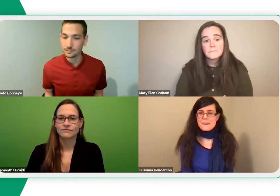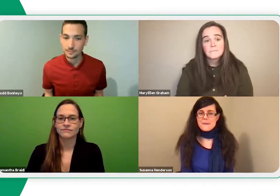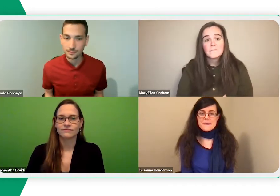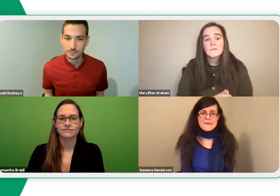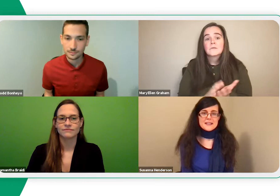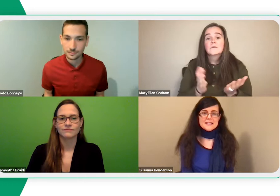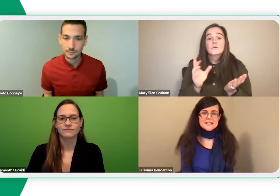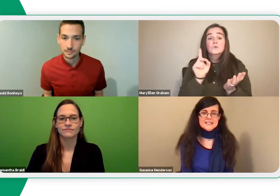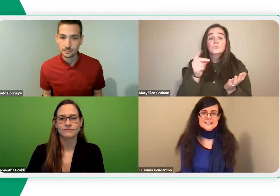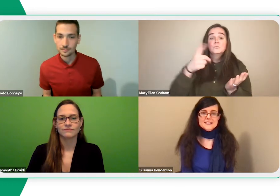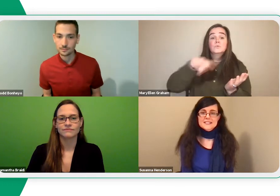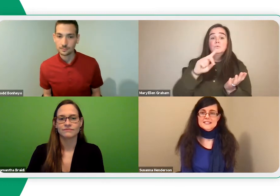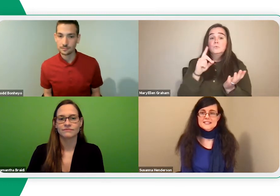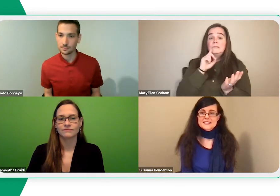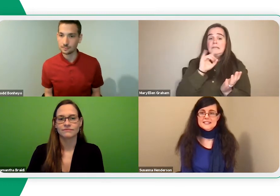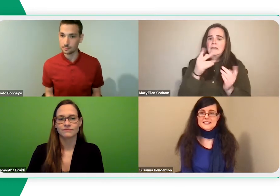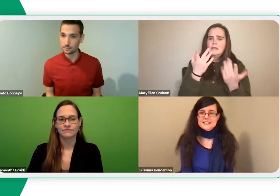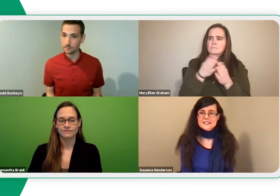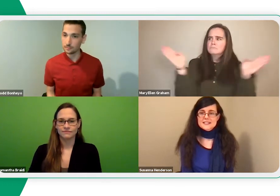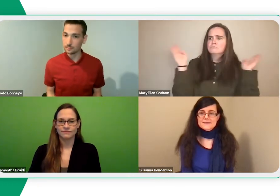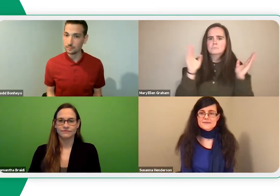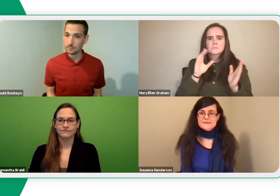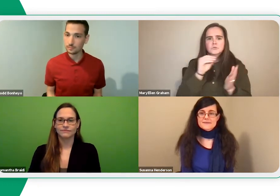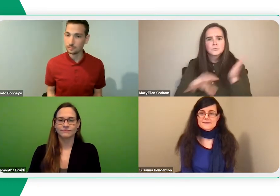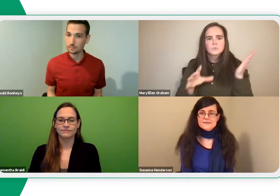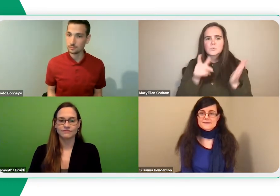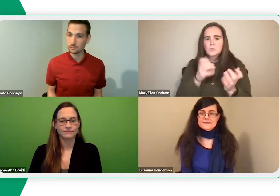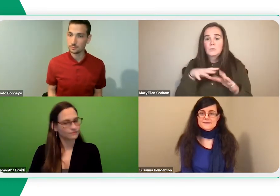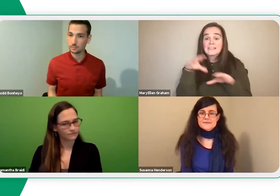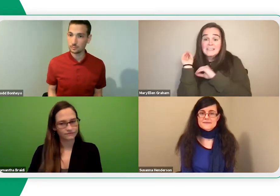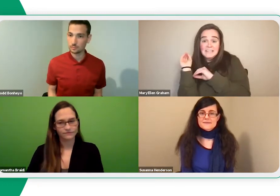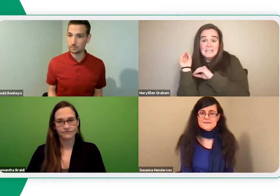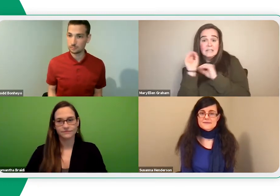you're thinking. So with that said, we'll start tonight's poll.